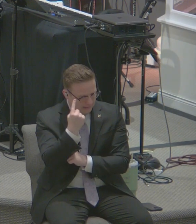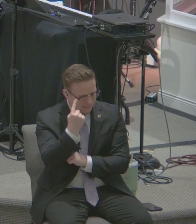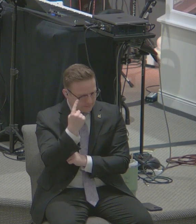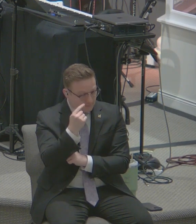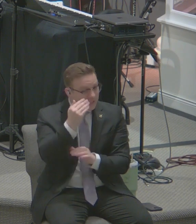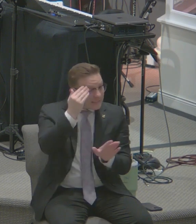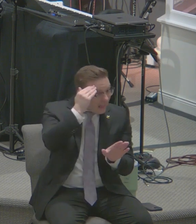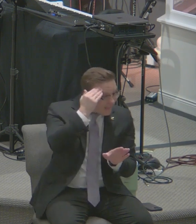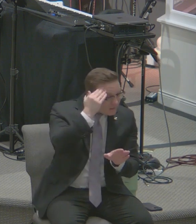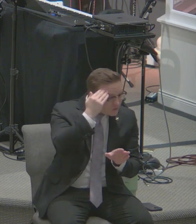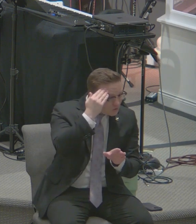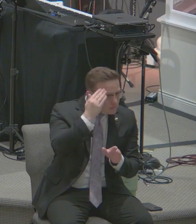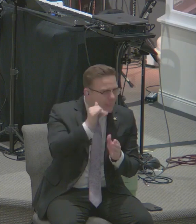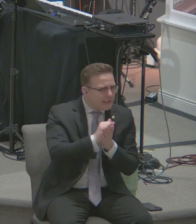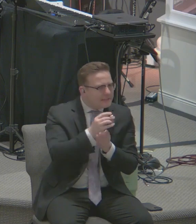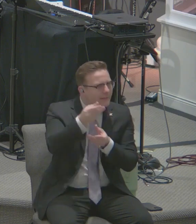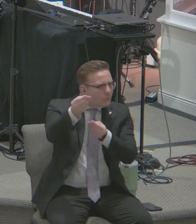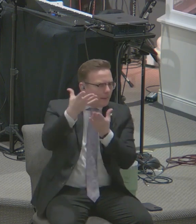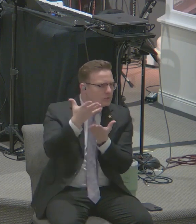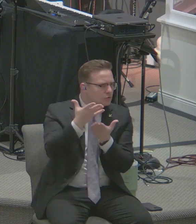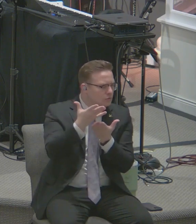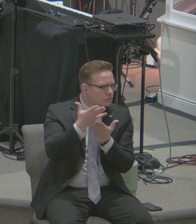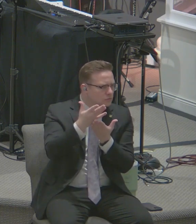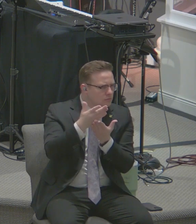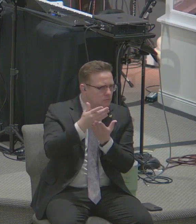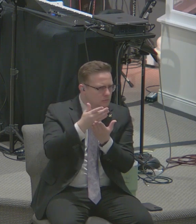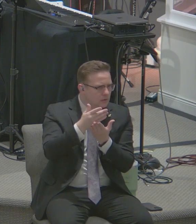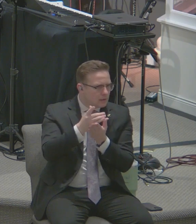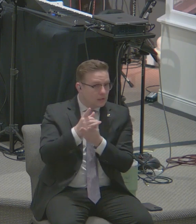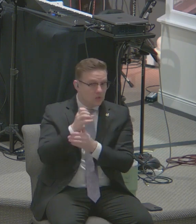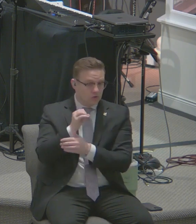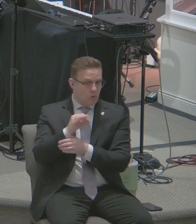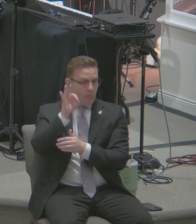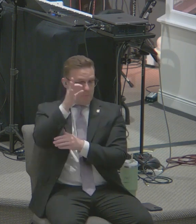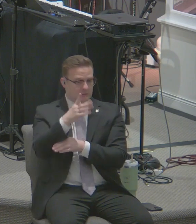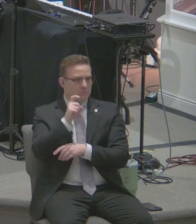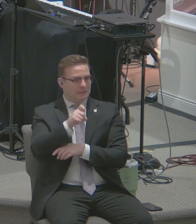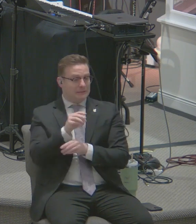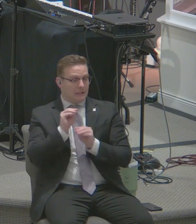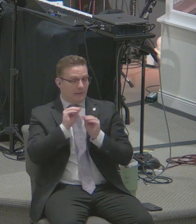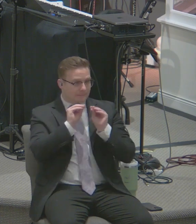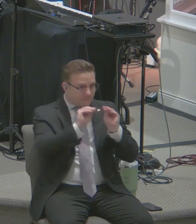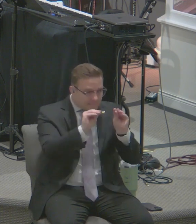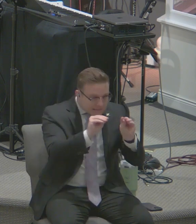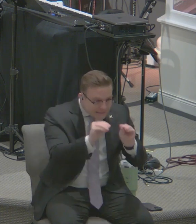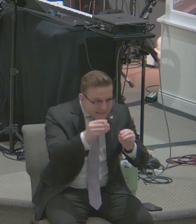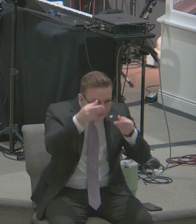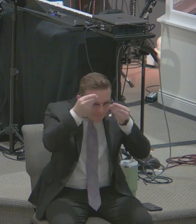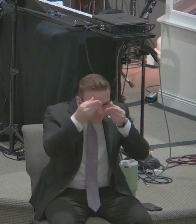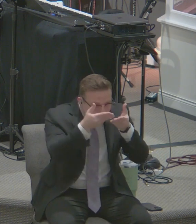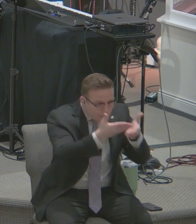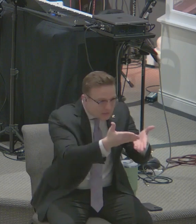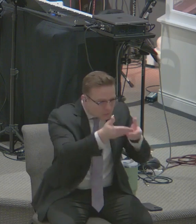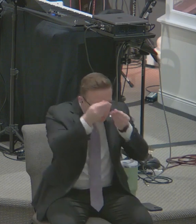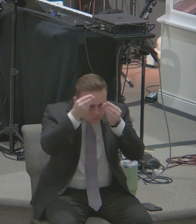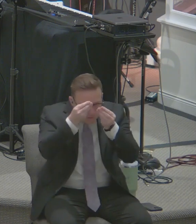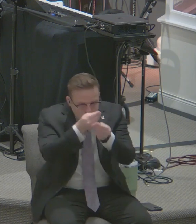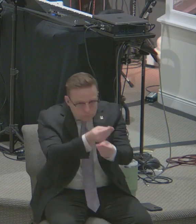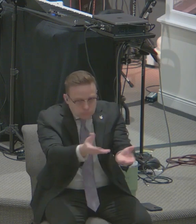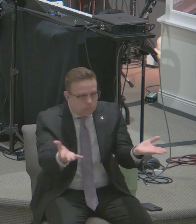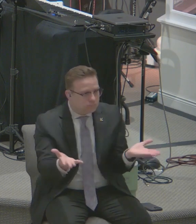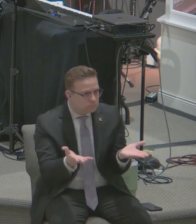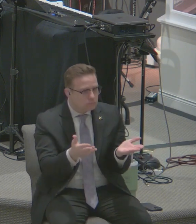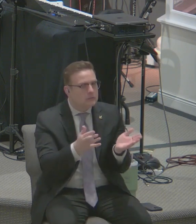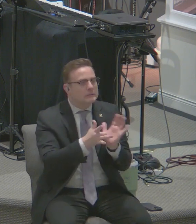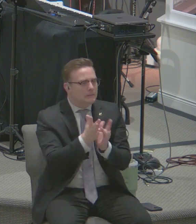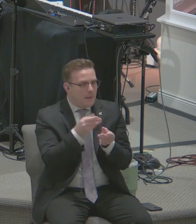Knowledge is the content. It's knowing the things of God. It's knowing the Word of God. It's